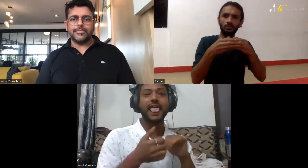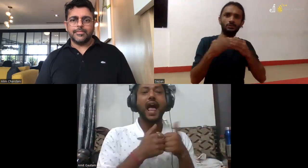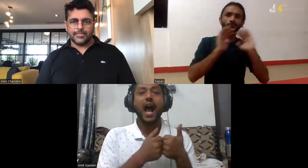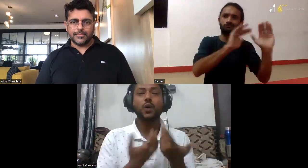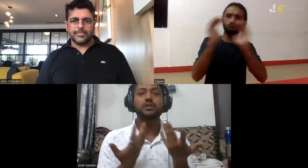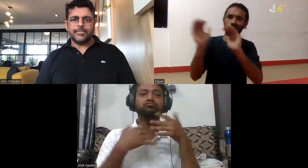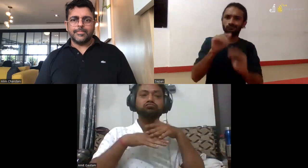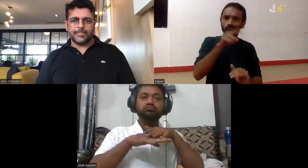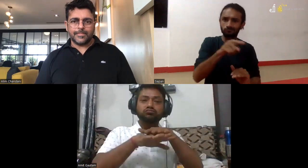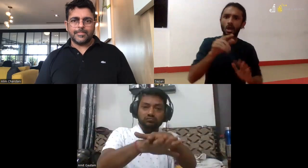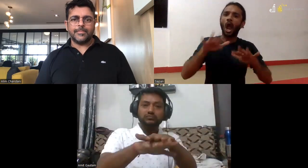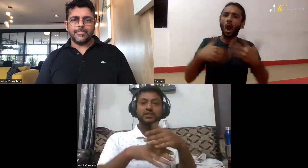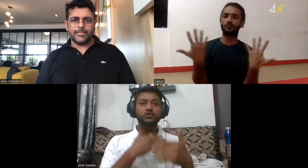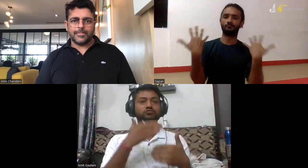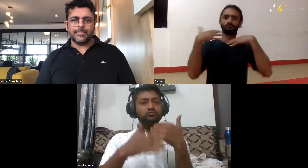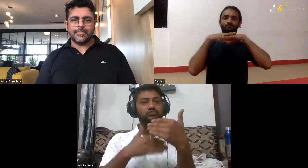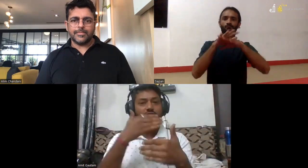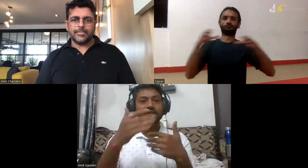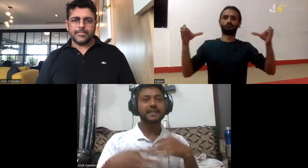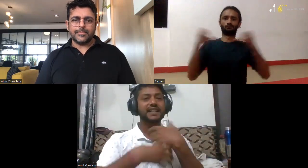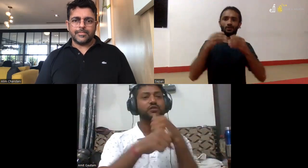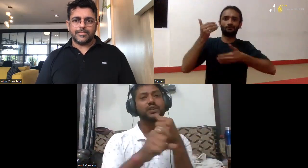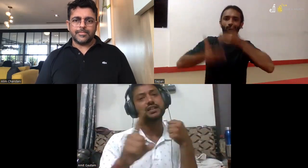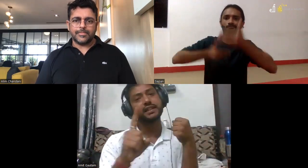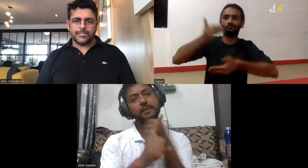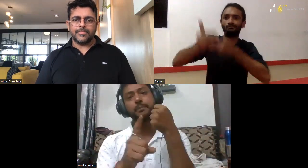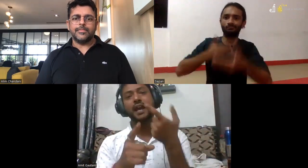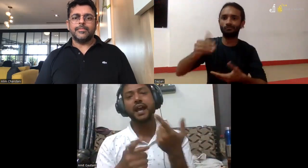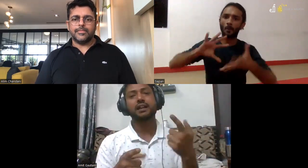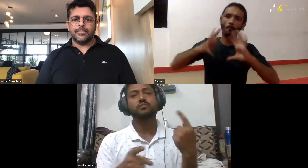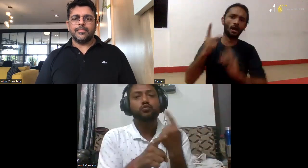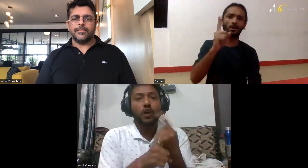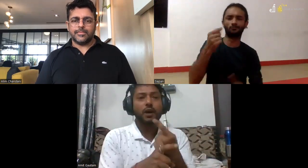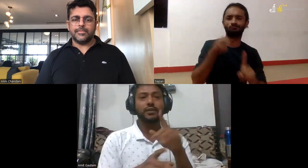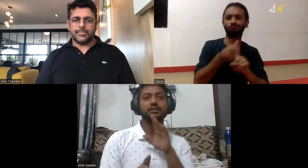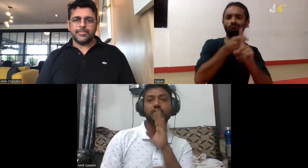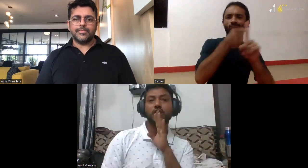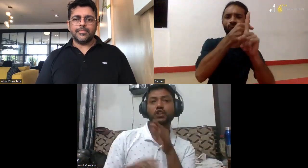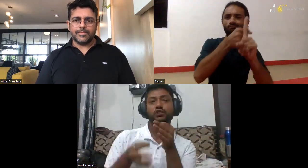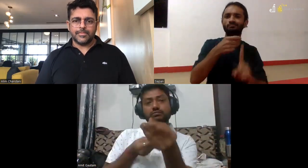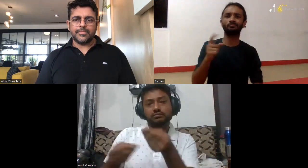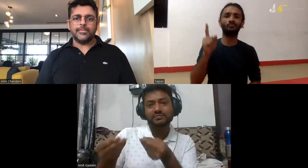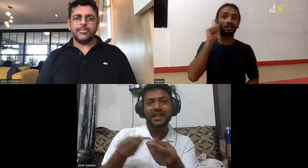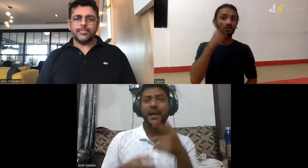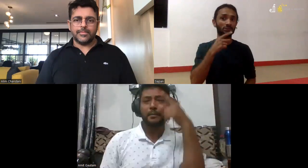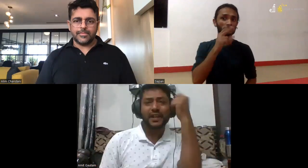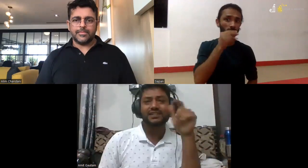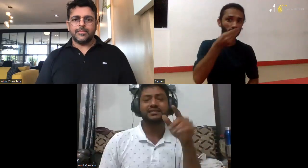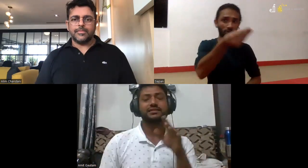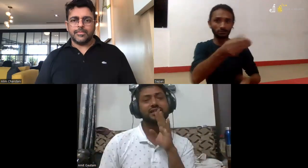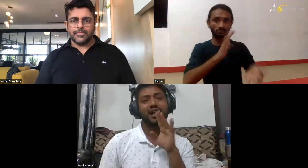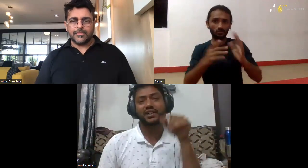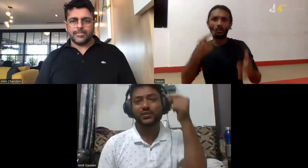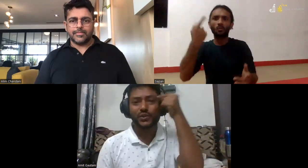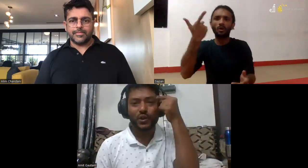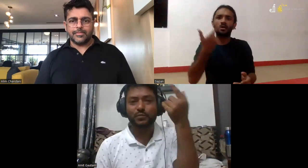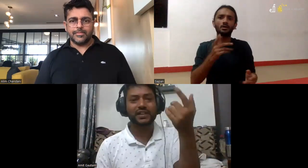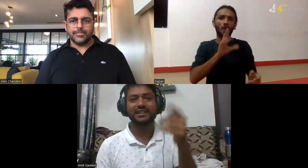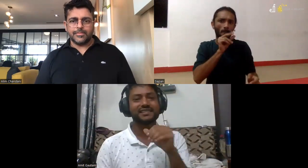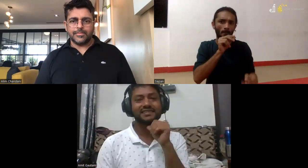person and I'm trying to help other people, but automatically I'm somehow losing my way